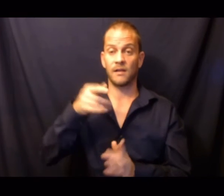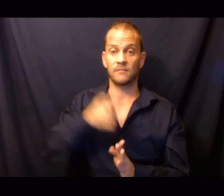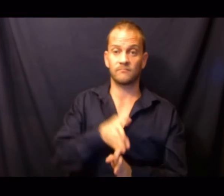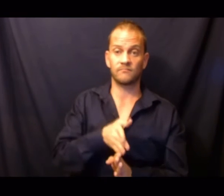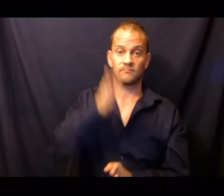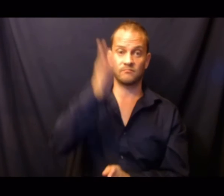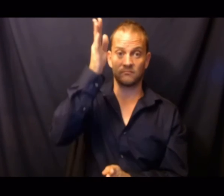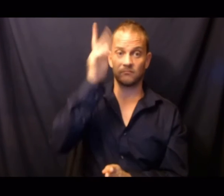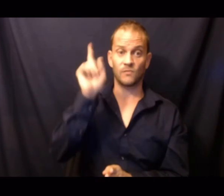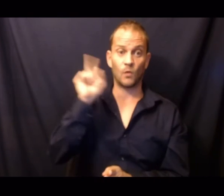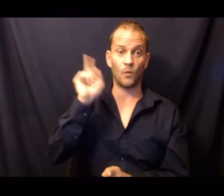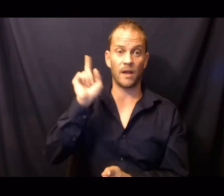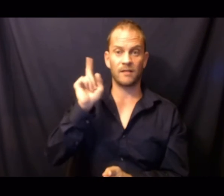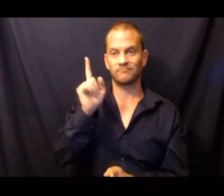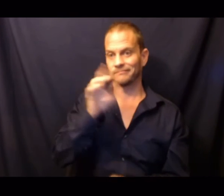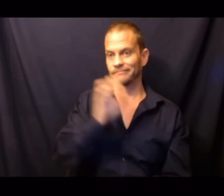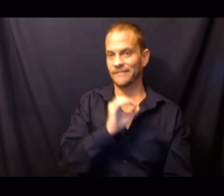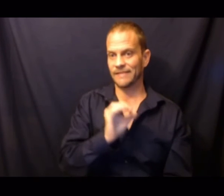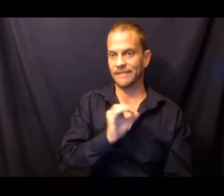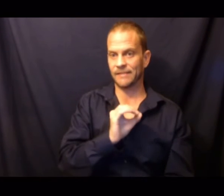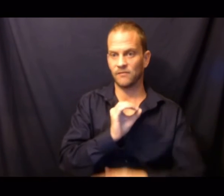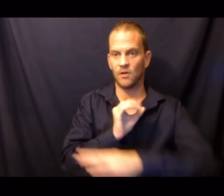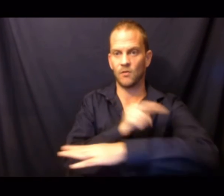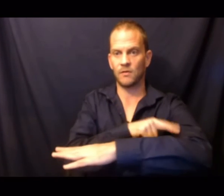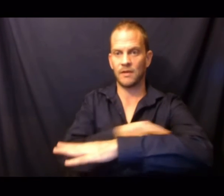right? Y-axis would be somewhere between -2 and 2.